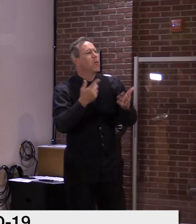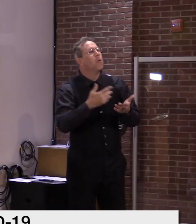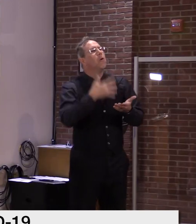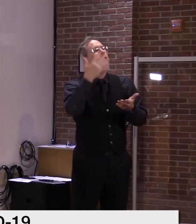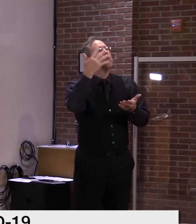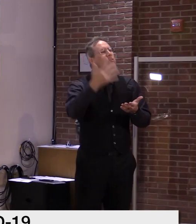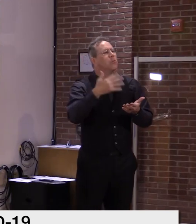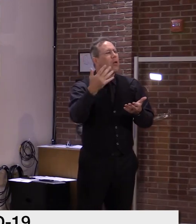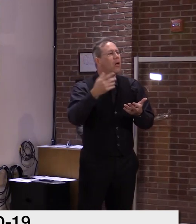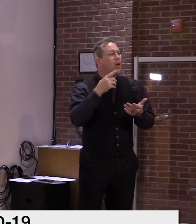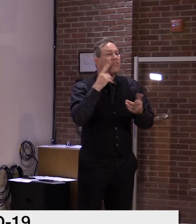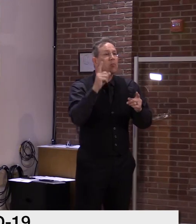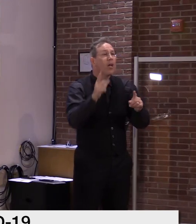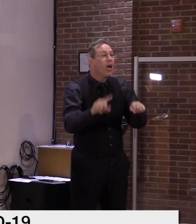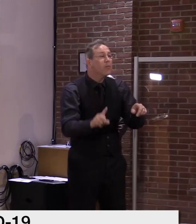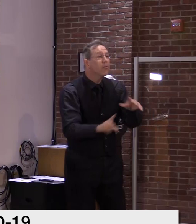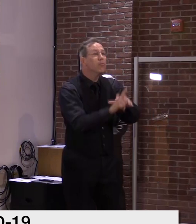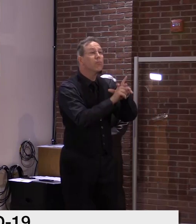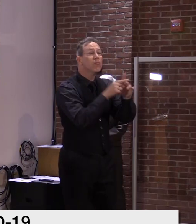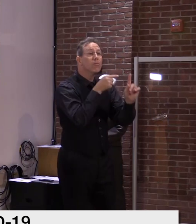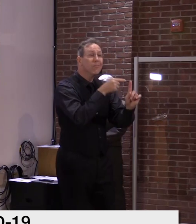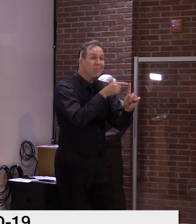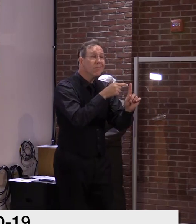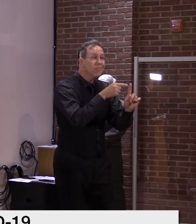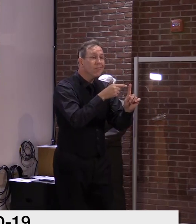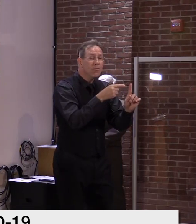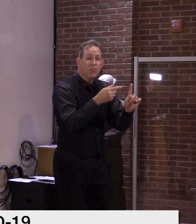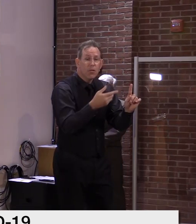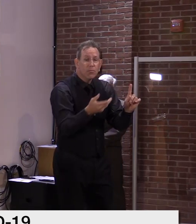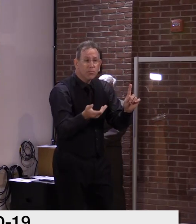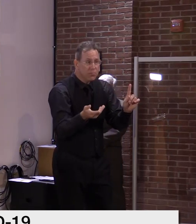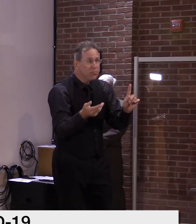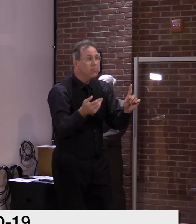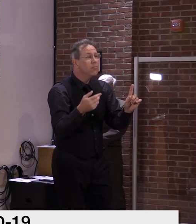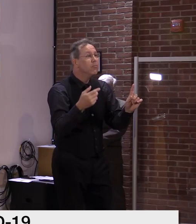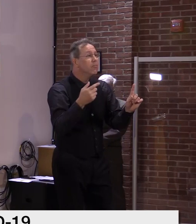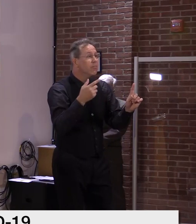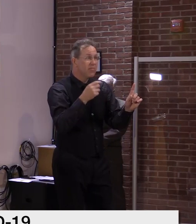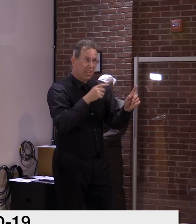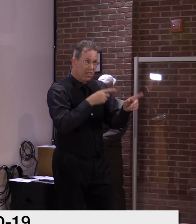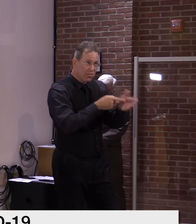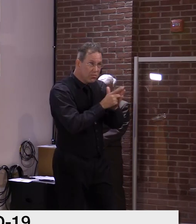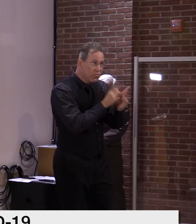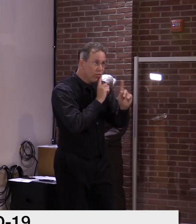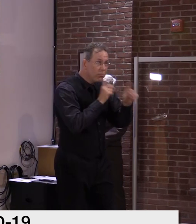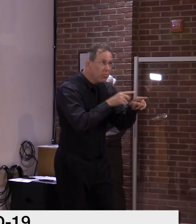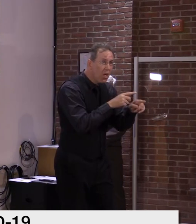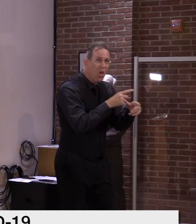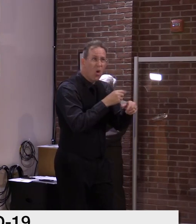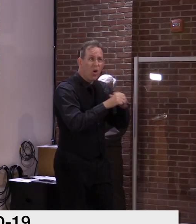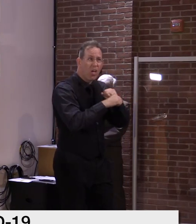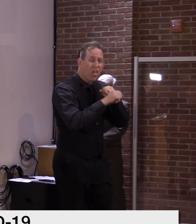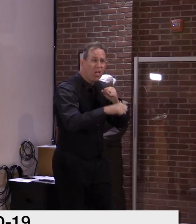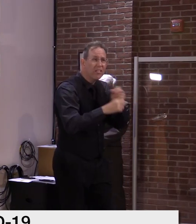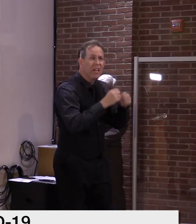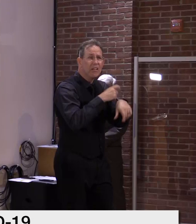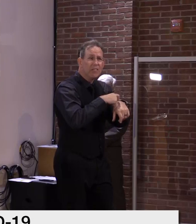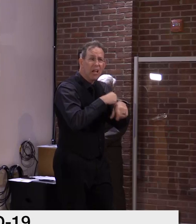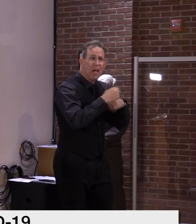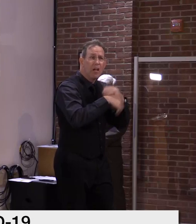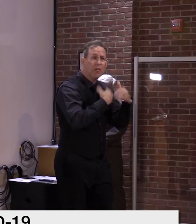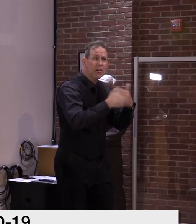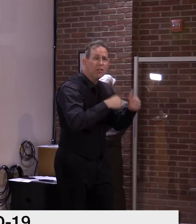you know assaults can't be responded to for sometimes an hour or two.